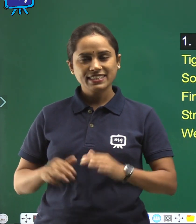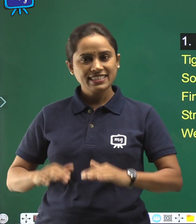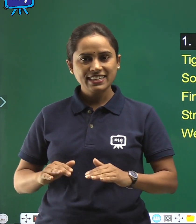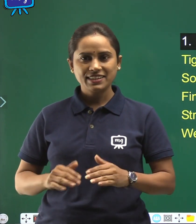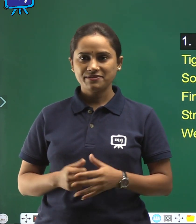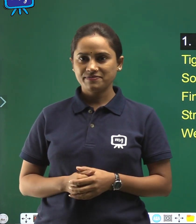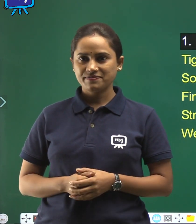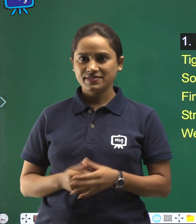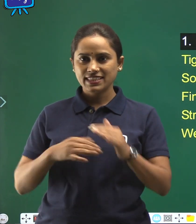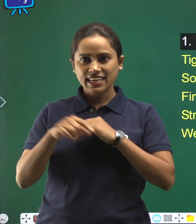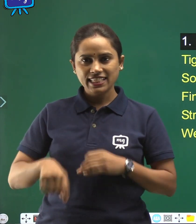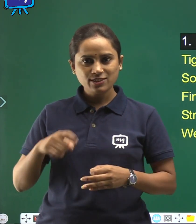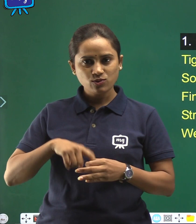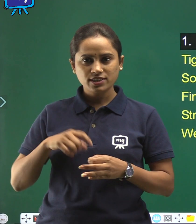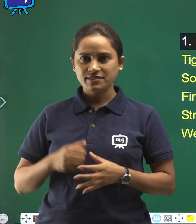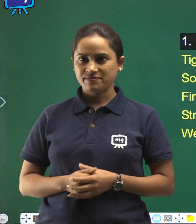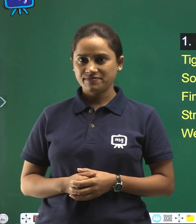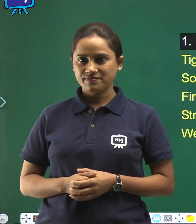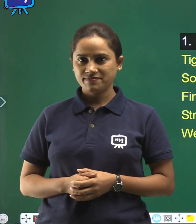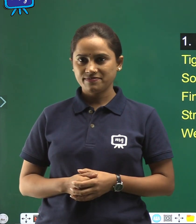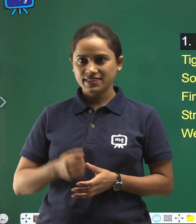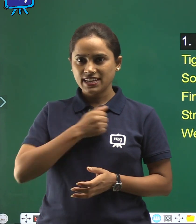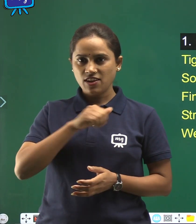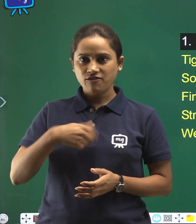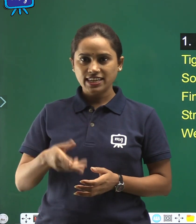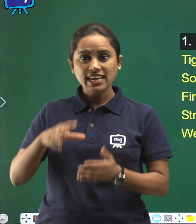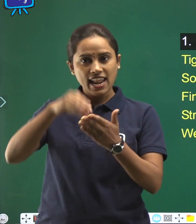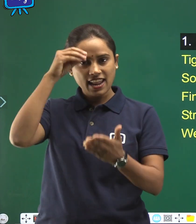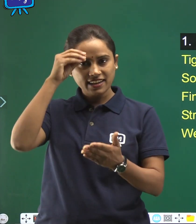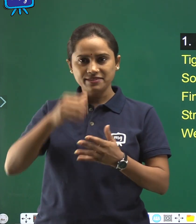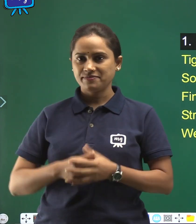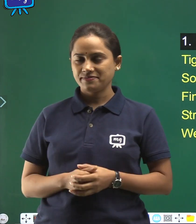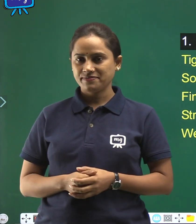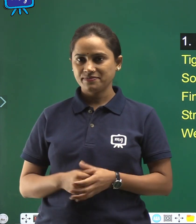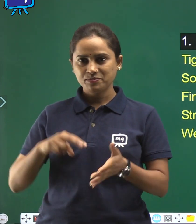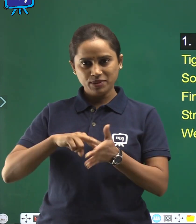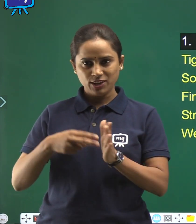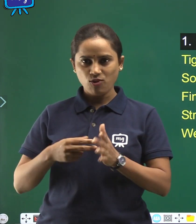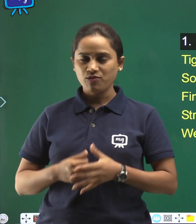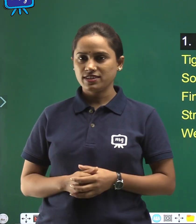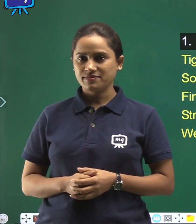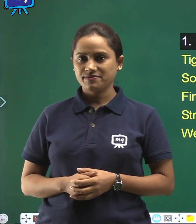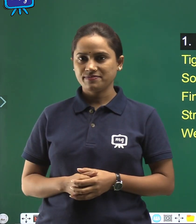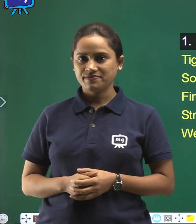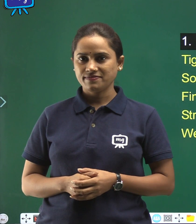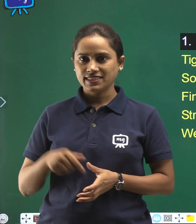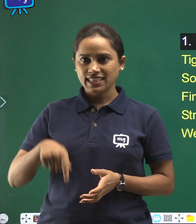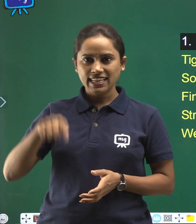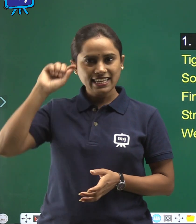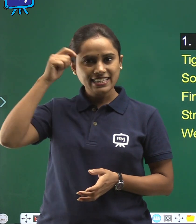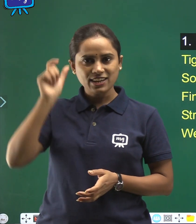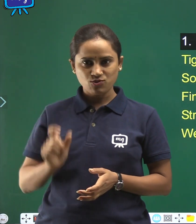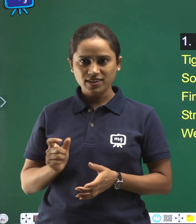Children, in this question, we shall learn meaning of these